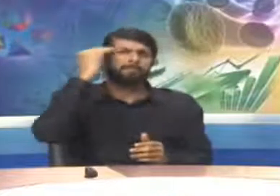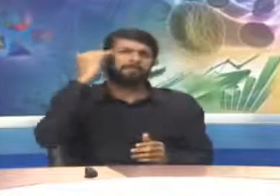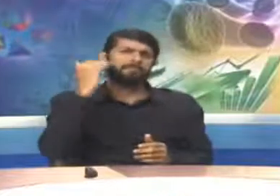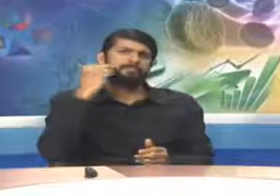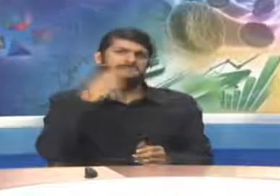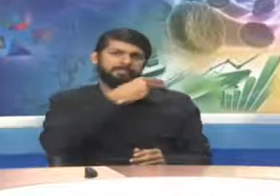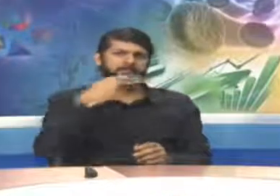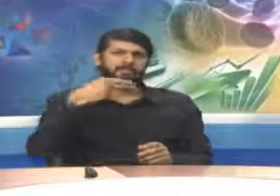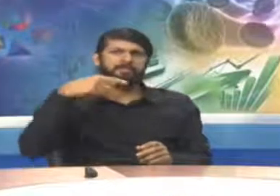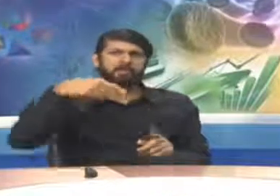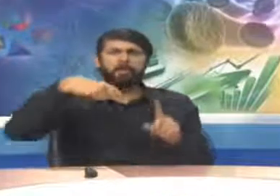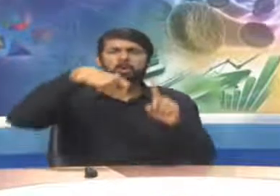According to Korean,